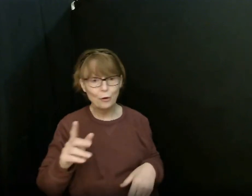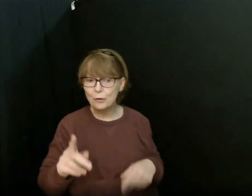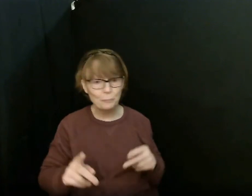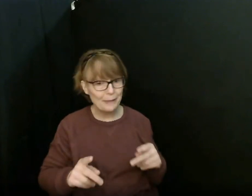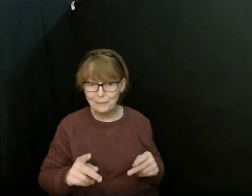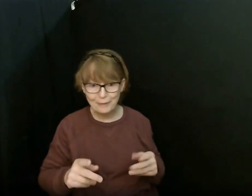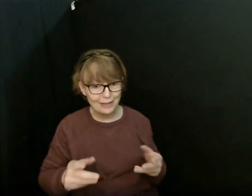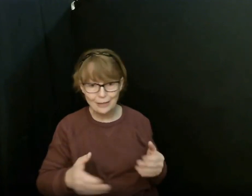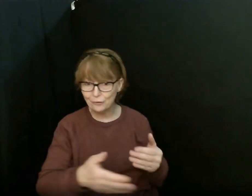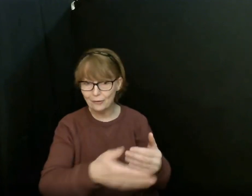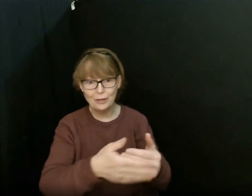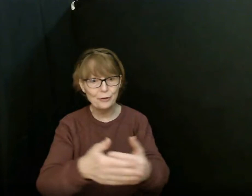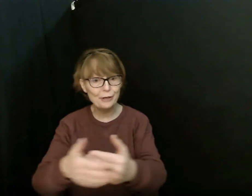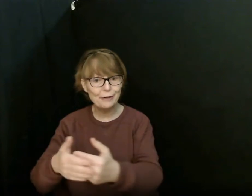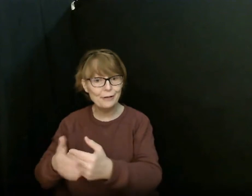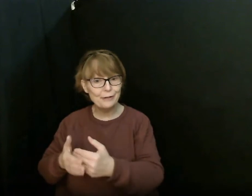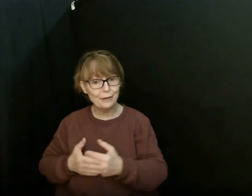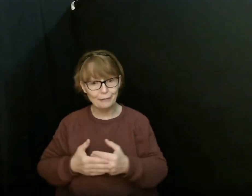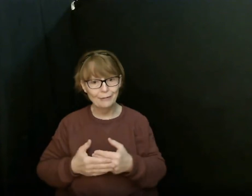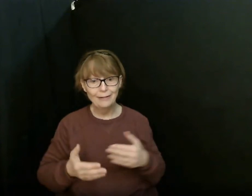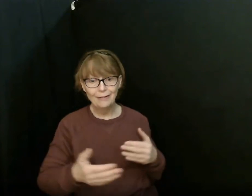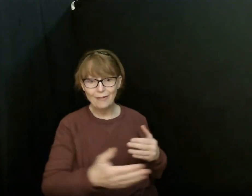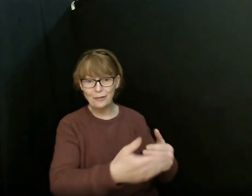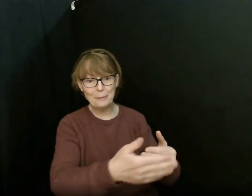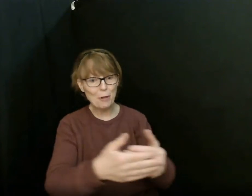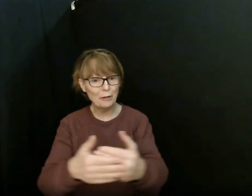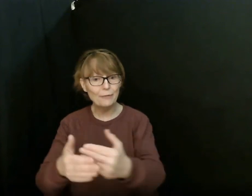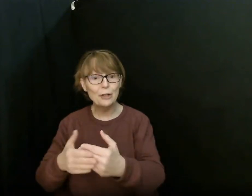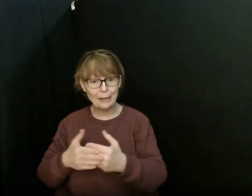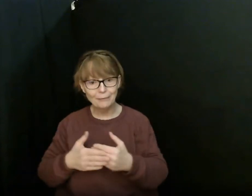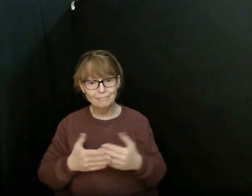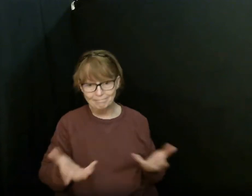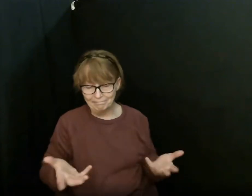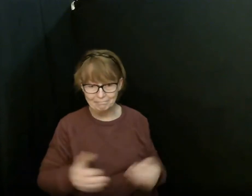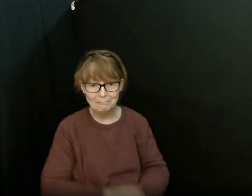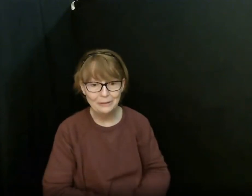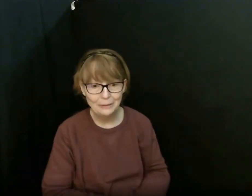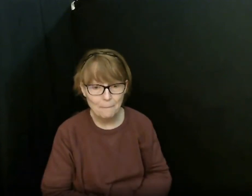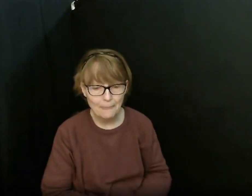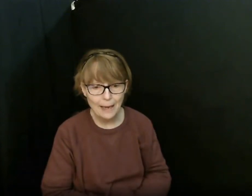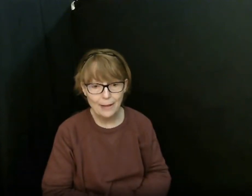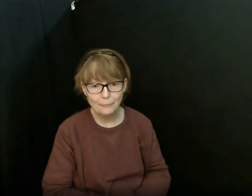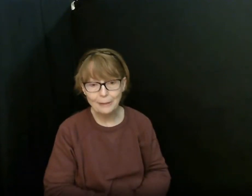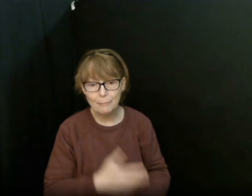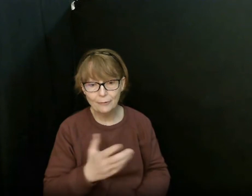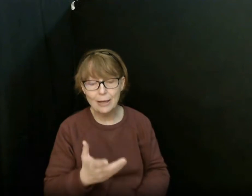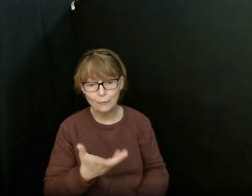use people with it. It's just near. These people all live near me. And that's become the sign for